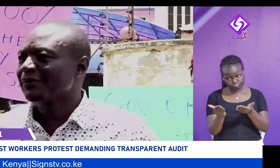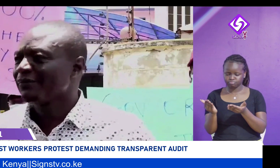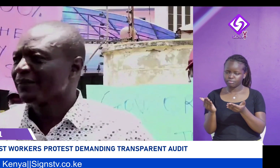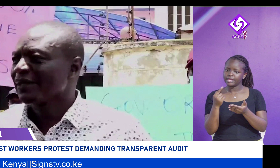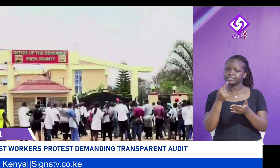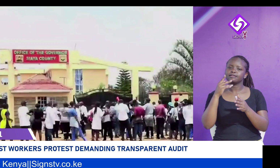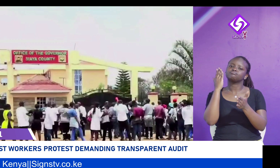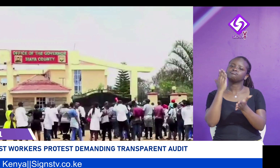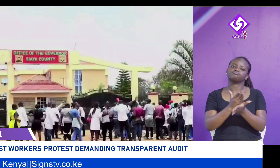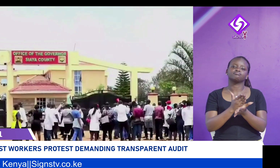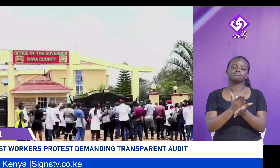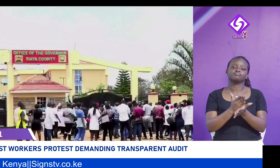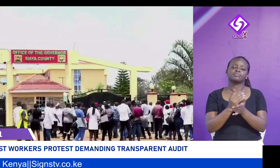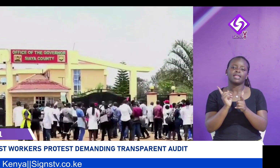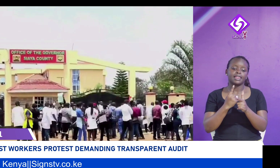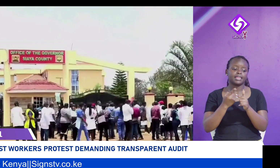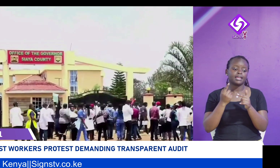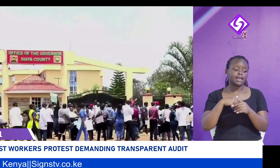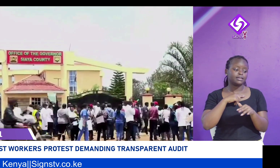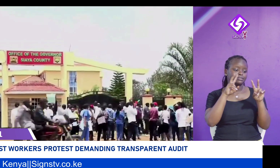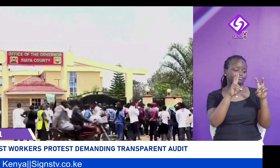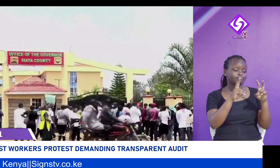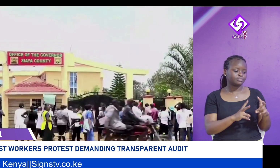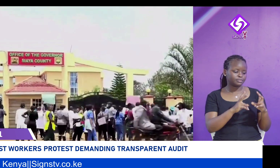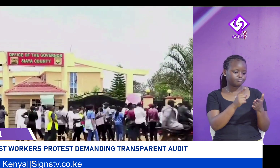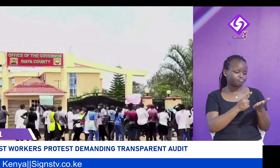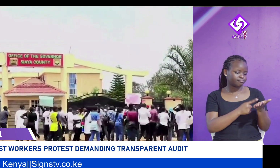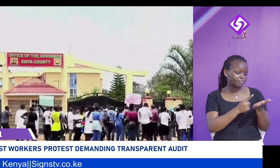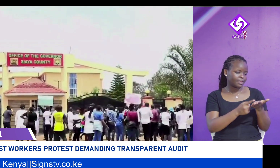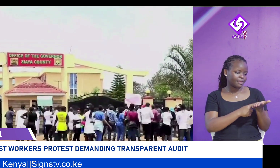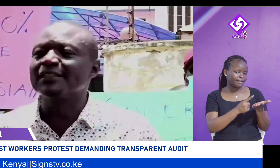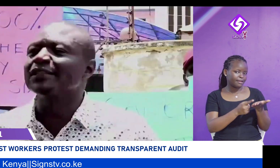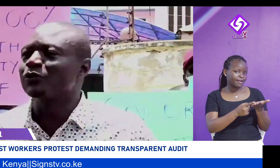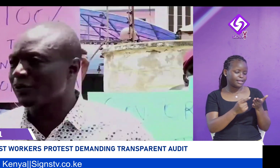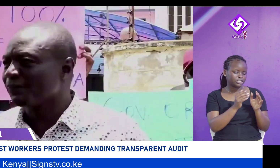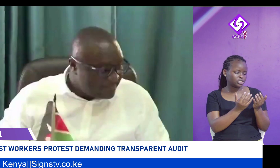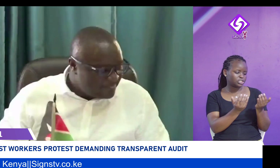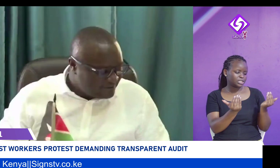ukweli. Alafu tutakaa chini kama assembly kwa vile watoto wetu hawezi teseka na